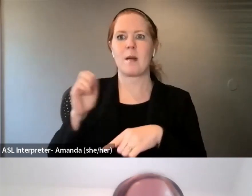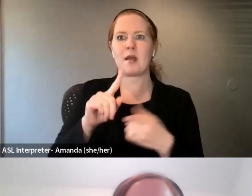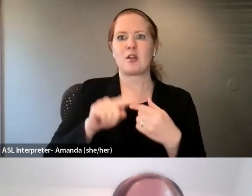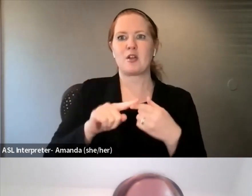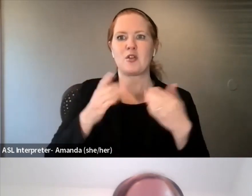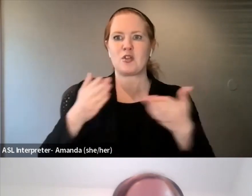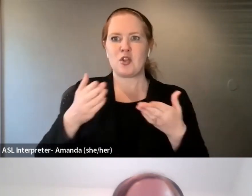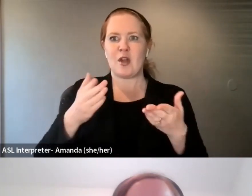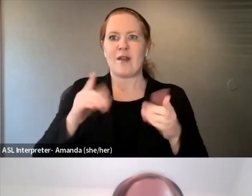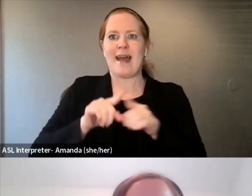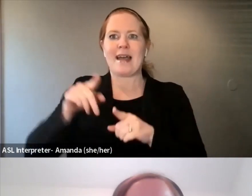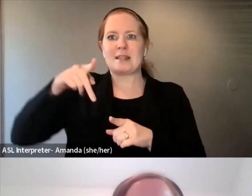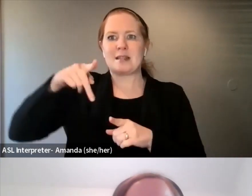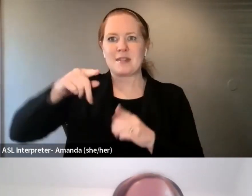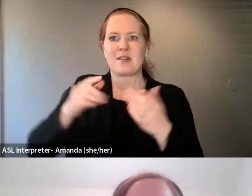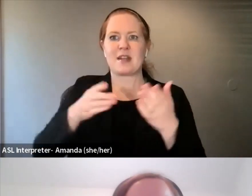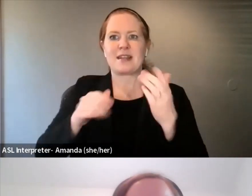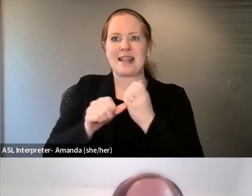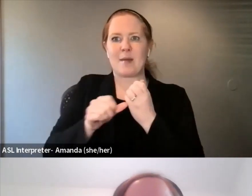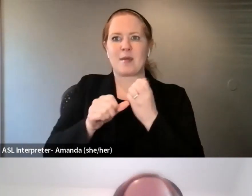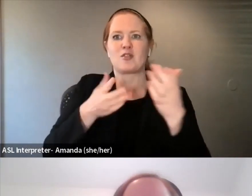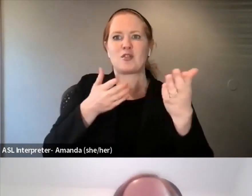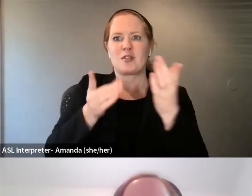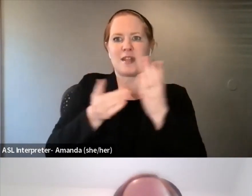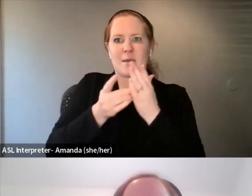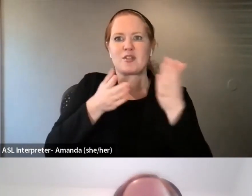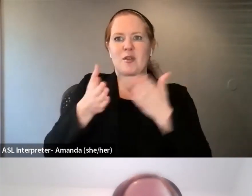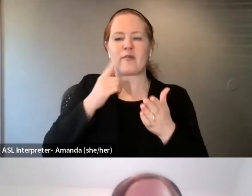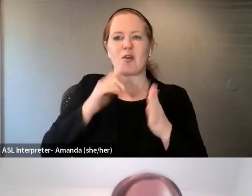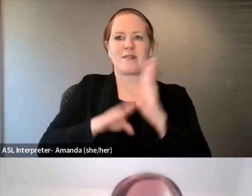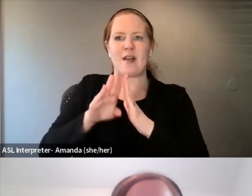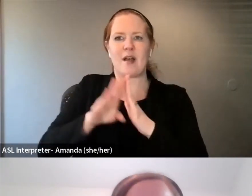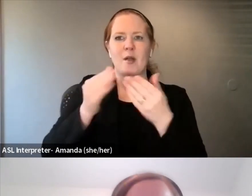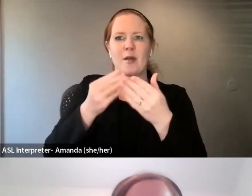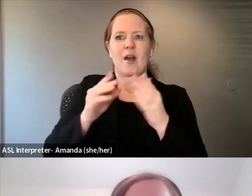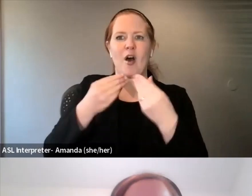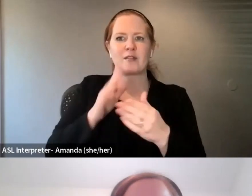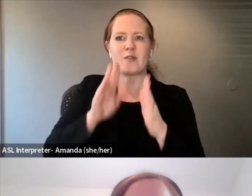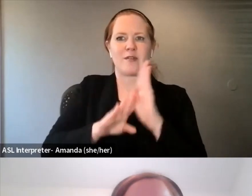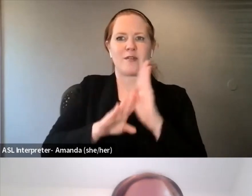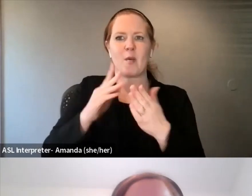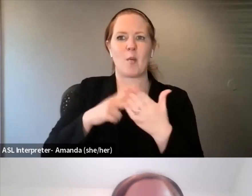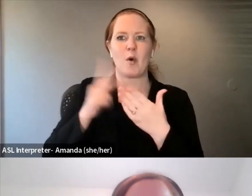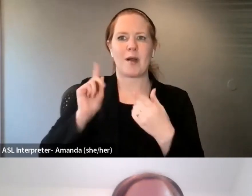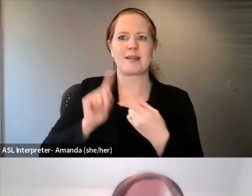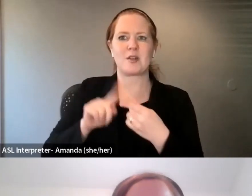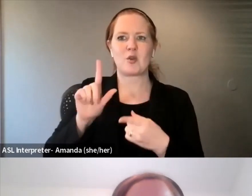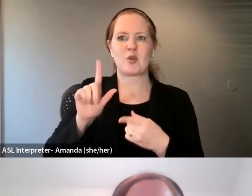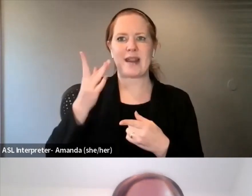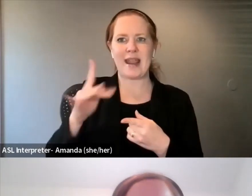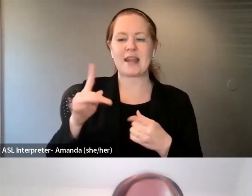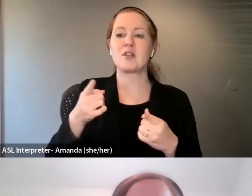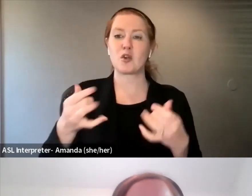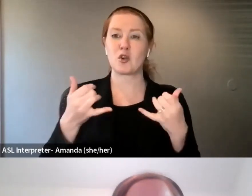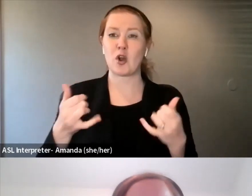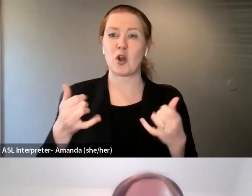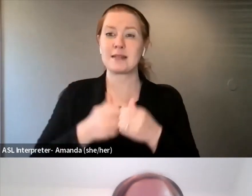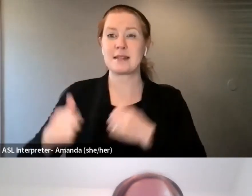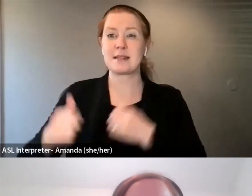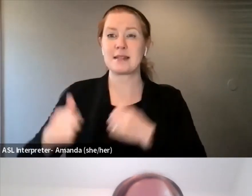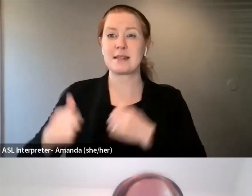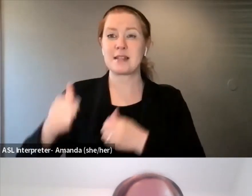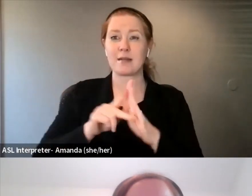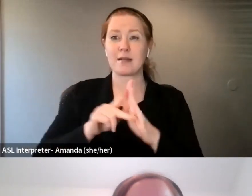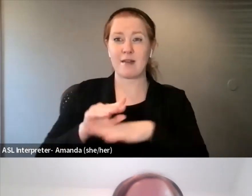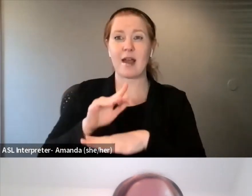Pennsylvania's Deputy Secretary for the Office of Developmental Programs until 2018. Ms. Thaler is currently Senior Policy Advisor to the